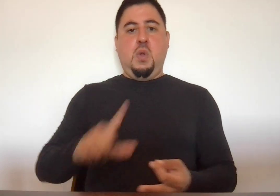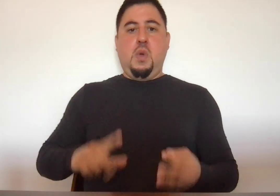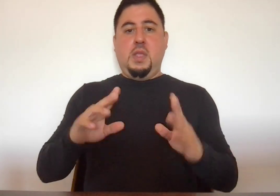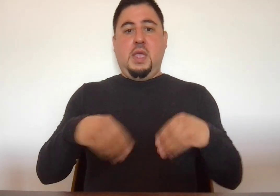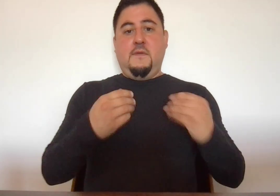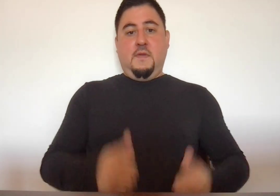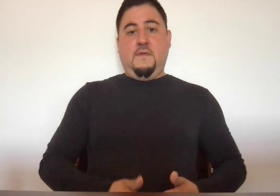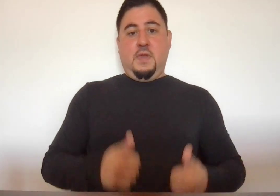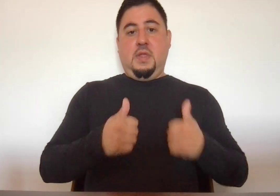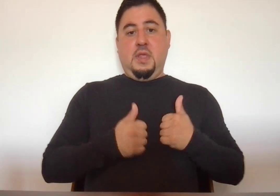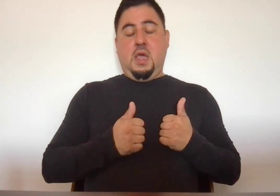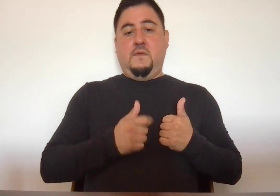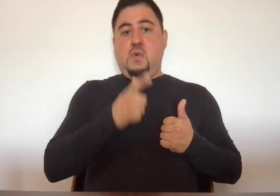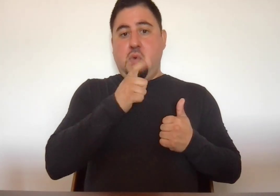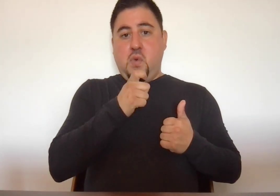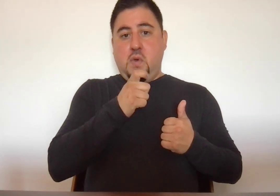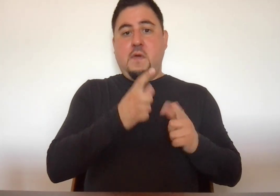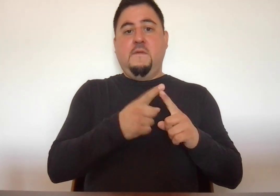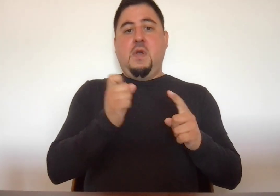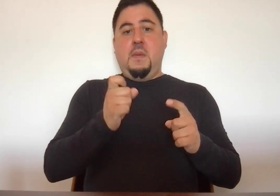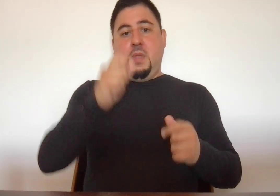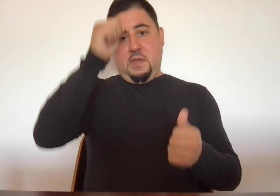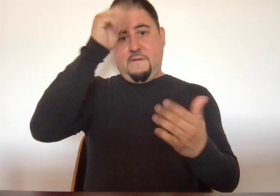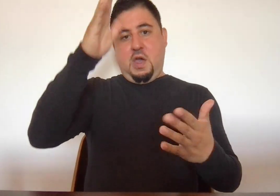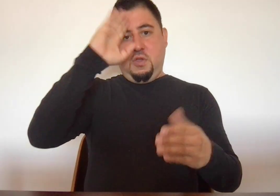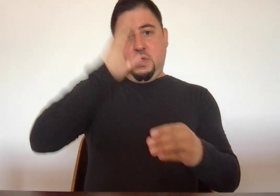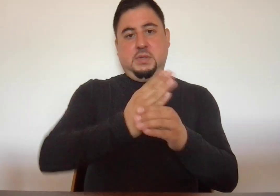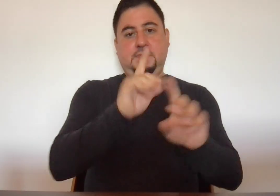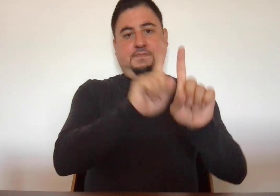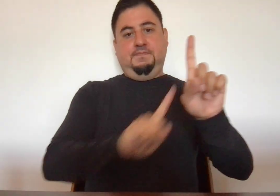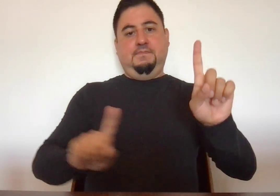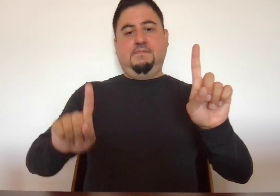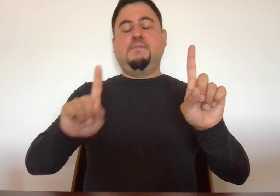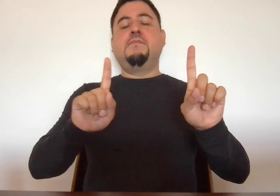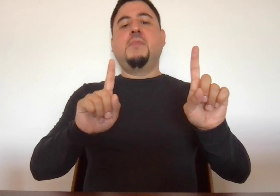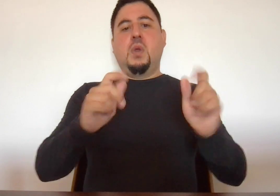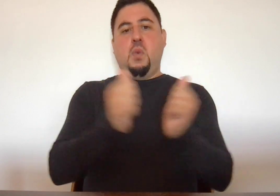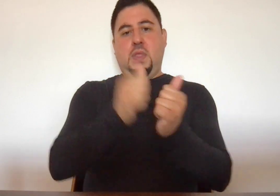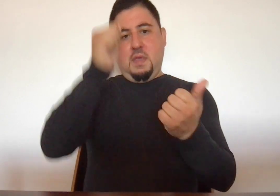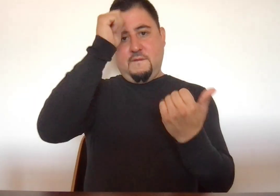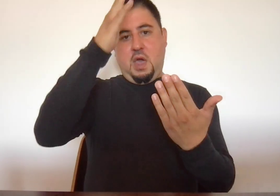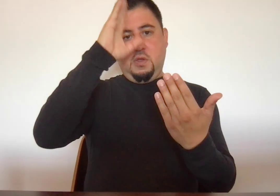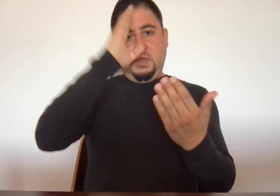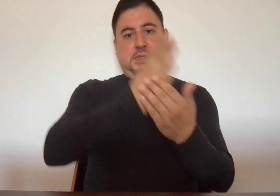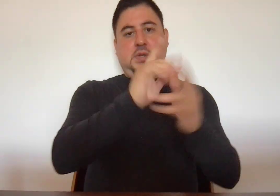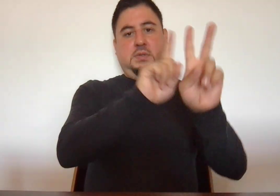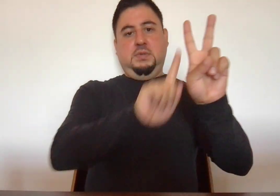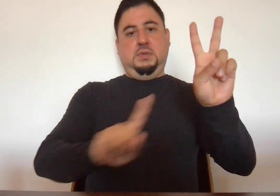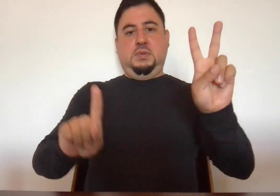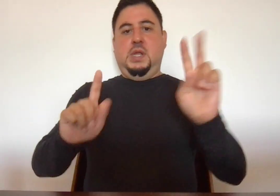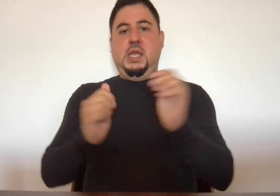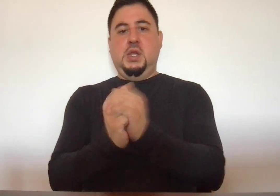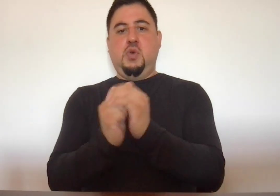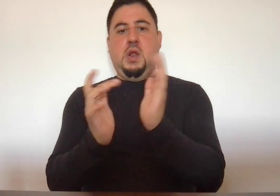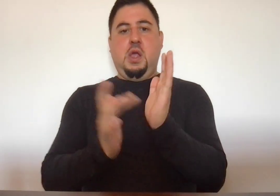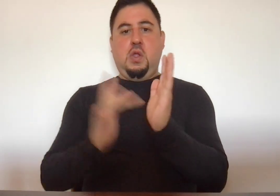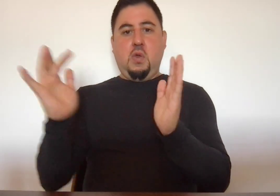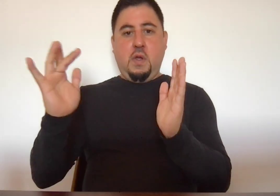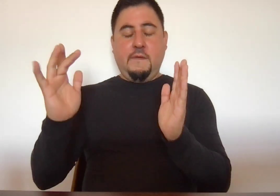of life, who proceeds from the Father and the Son, who with the Father and the Son is adored and glorified, who has